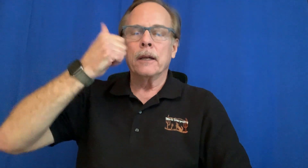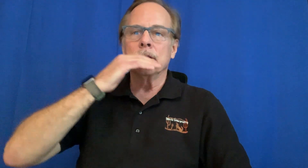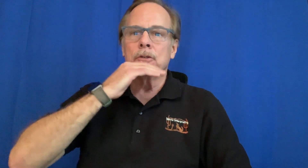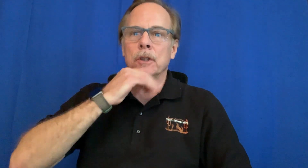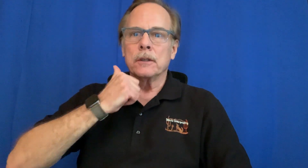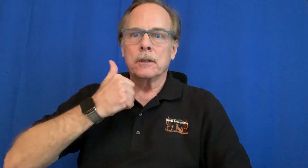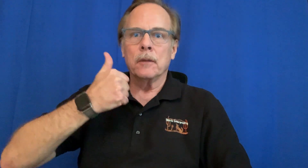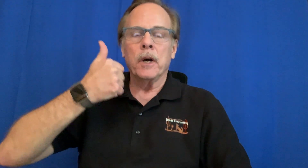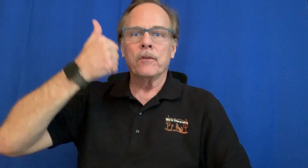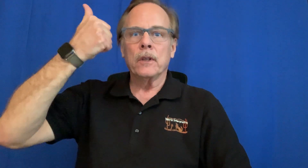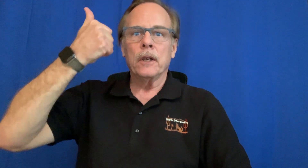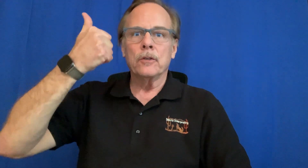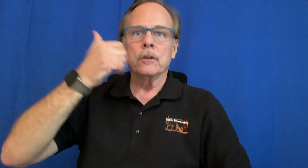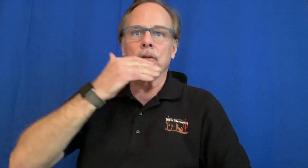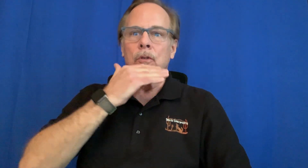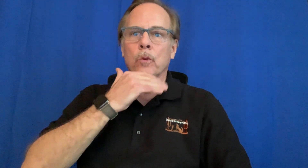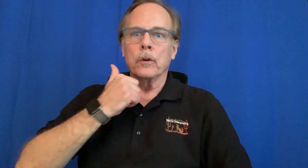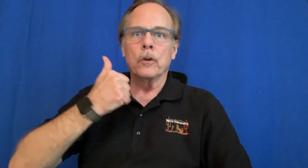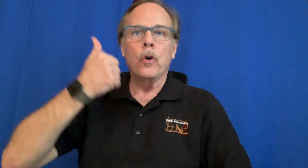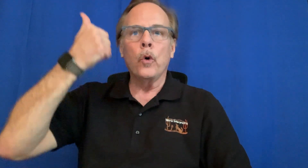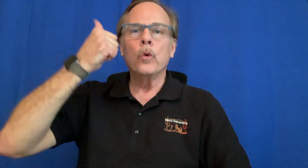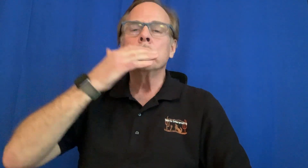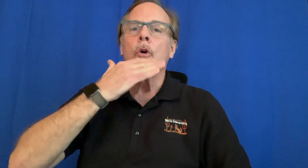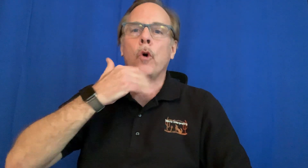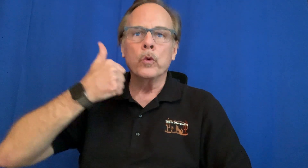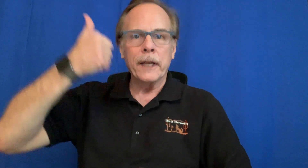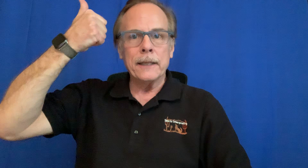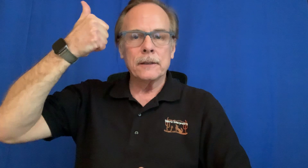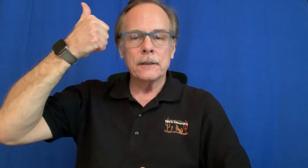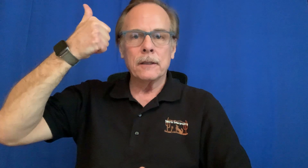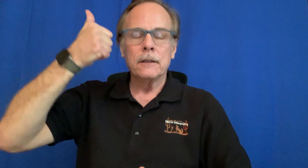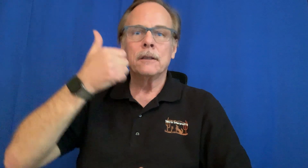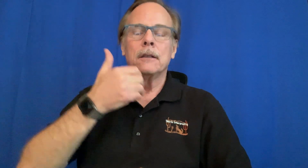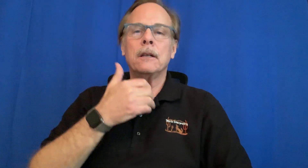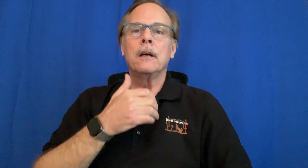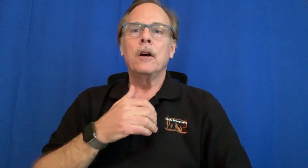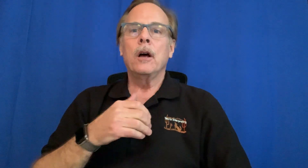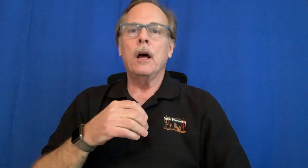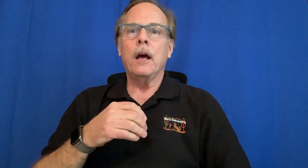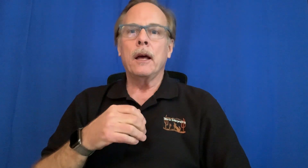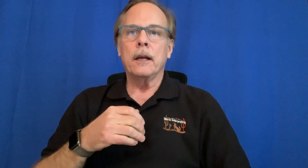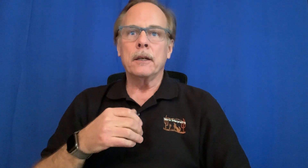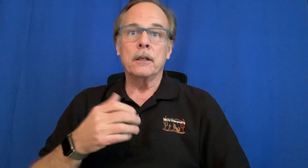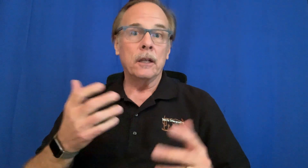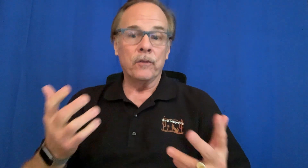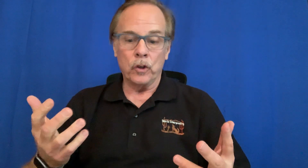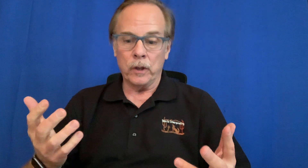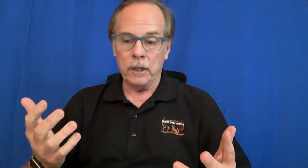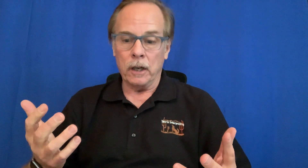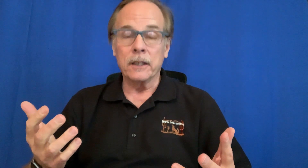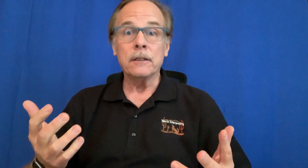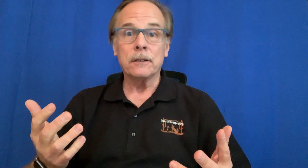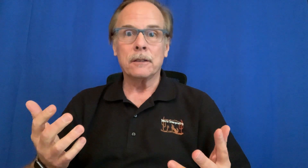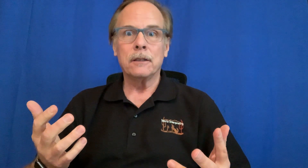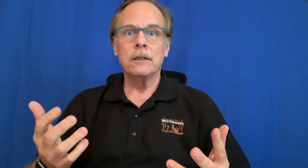is just the modification of the word old, oldest. And if you're the youngest,